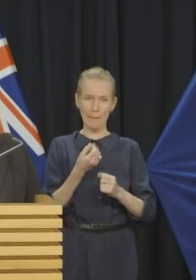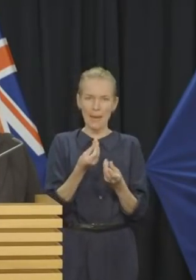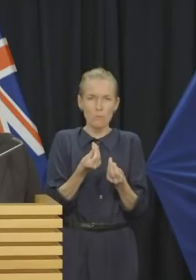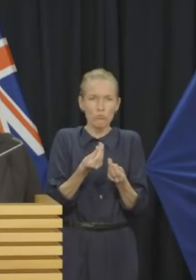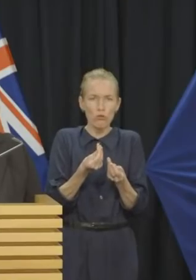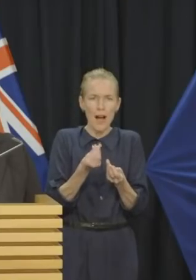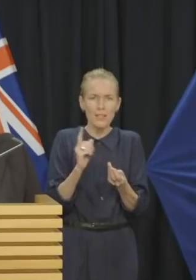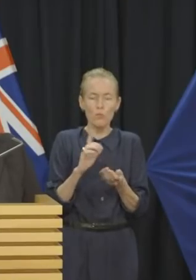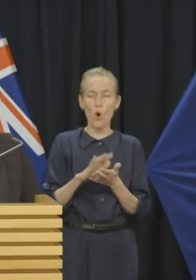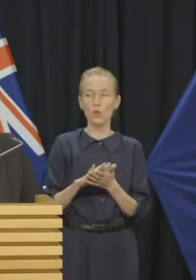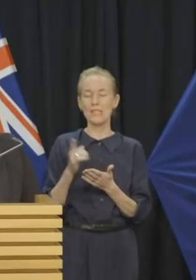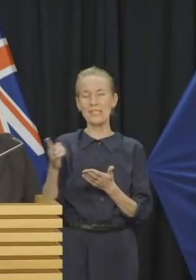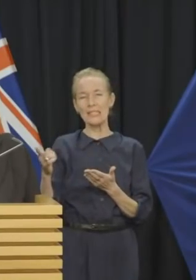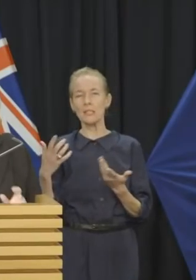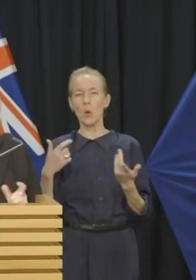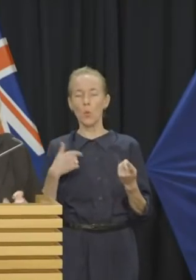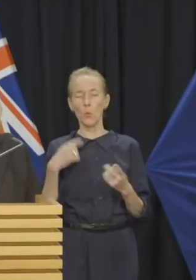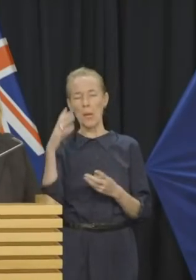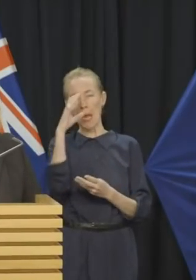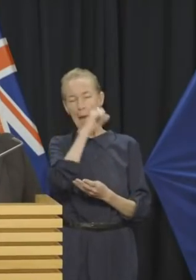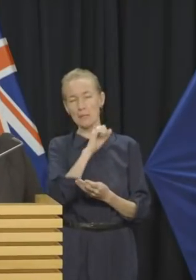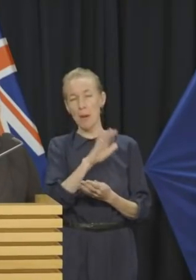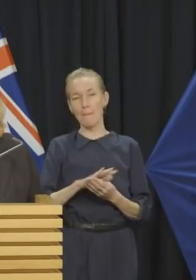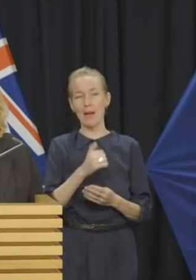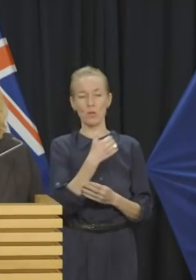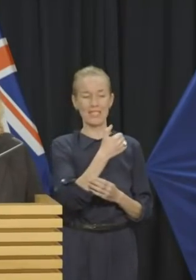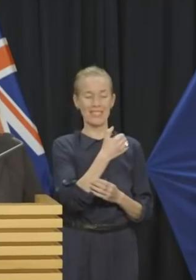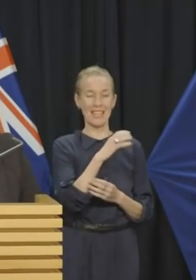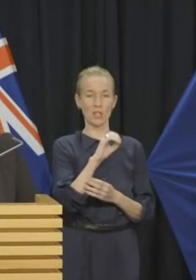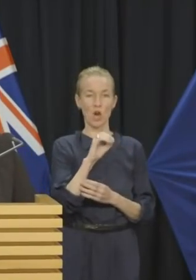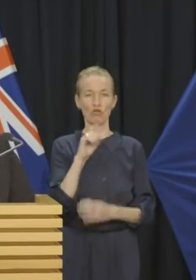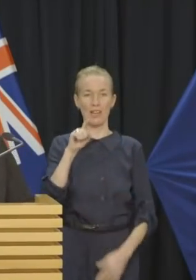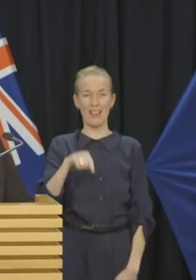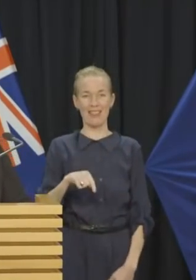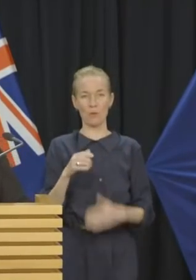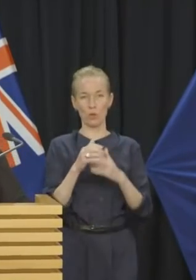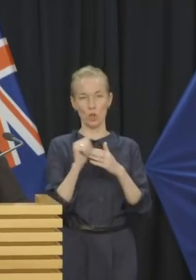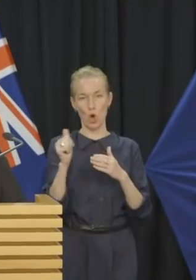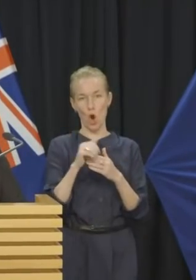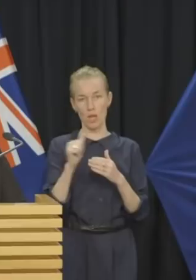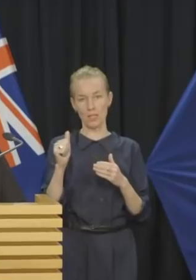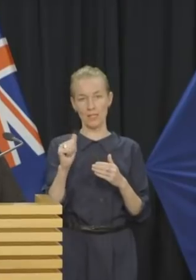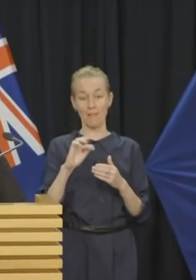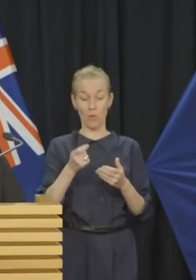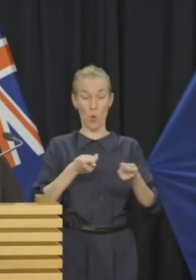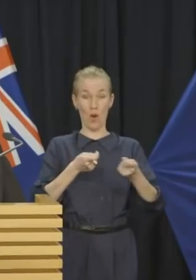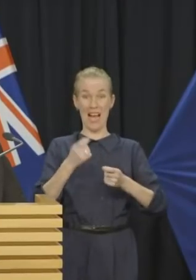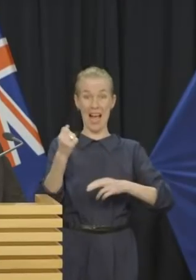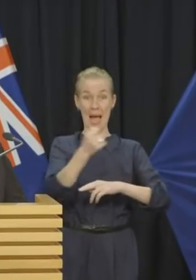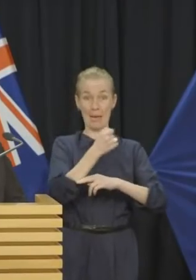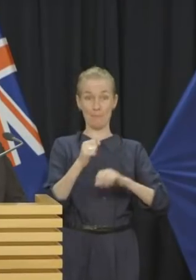The figure that we have is it's probably around $600,000 is the cost it will be.